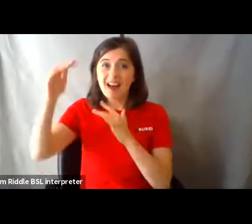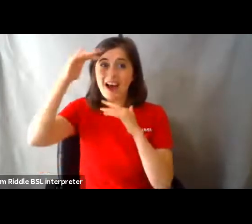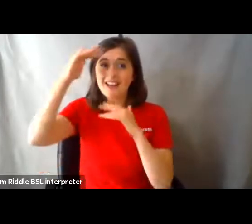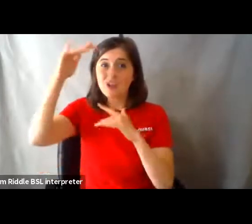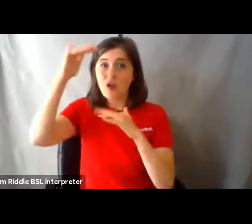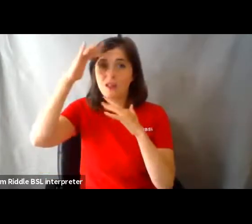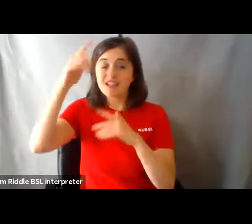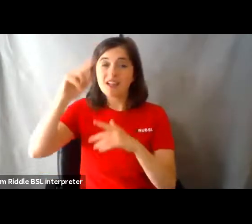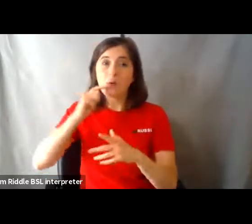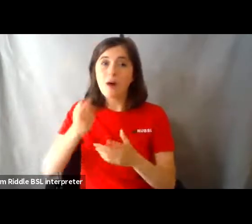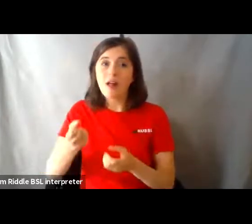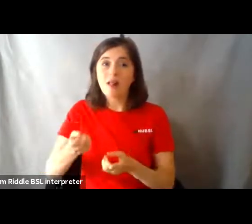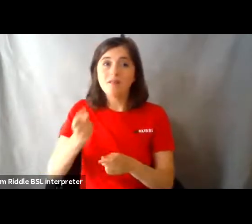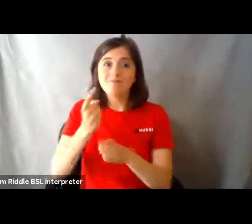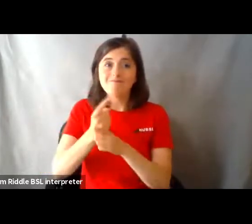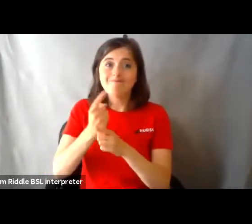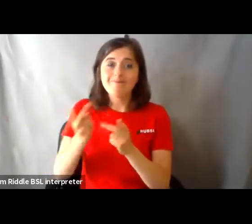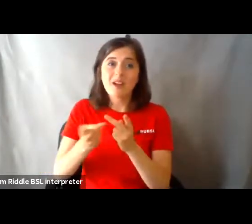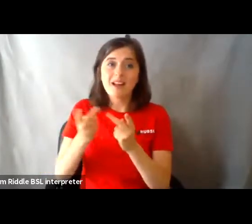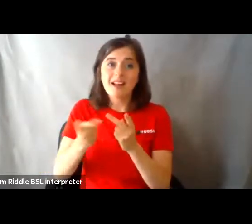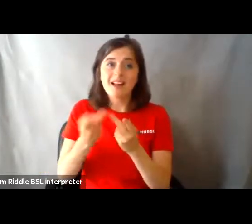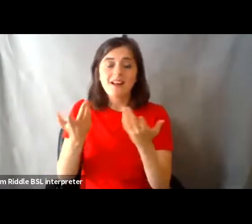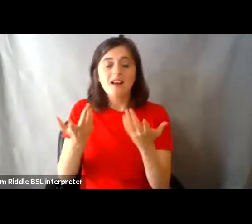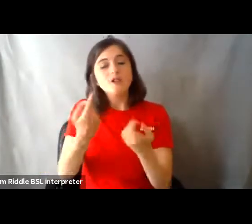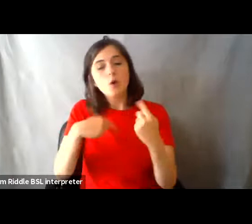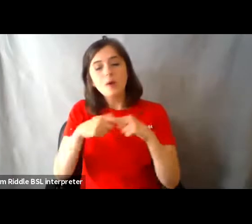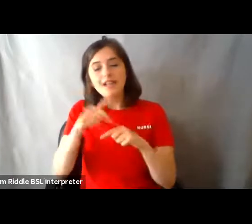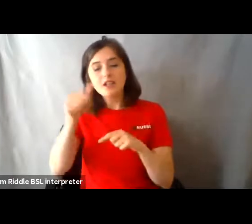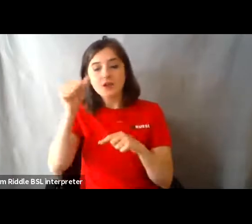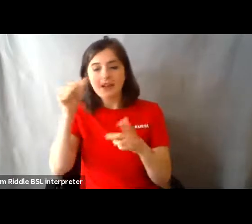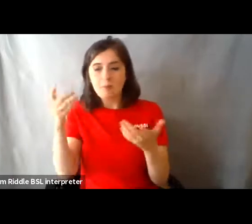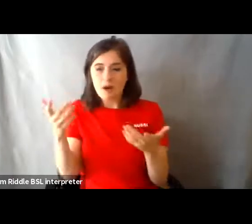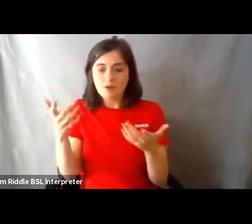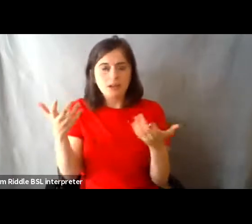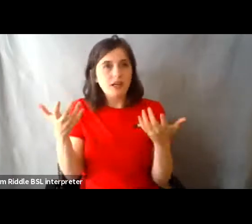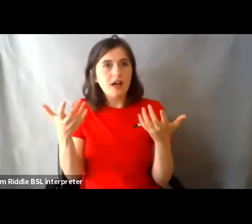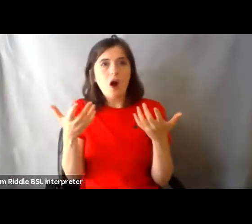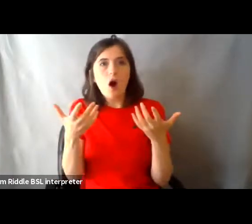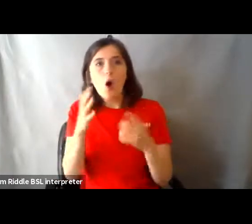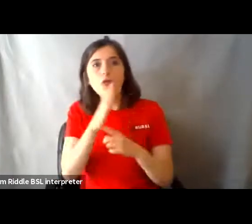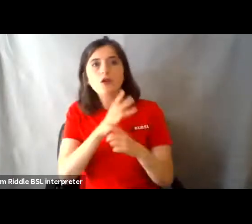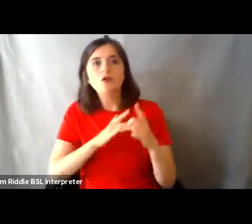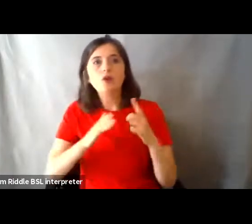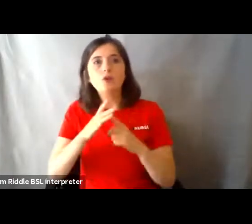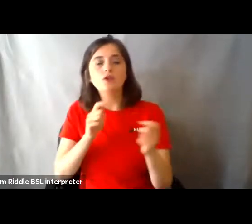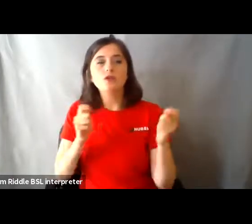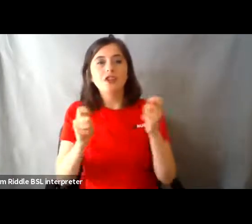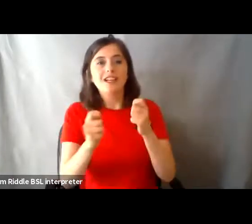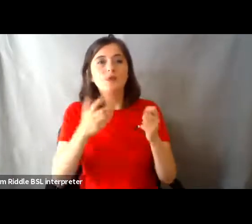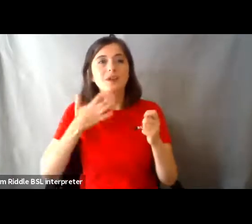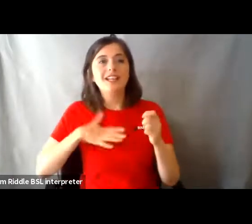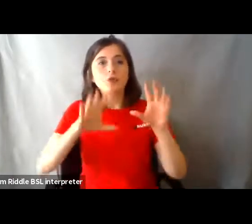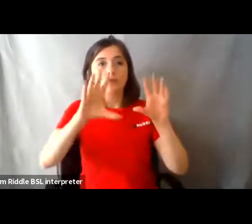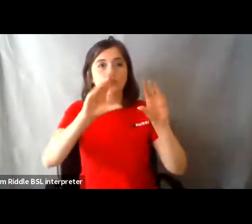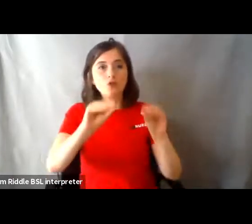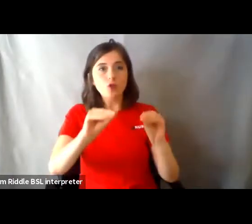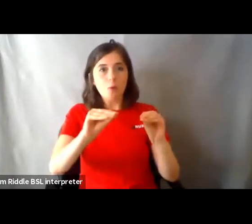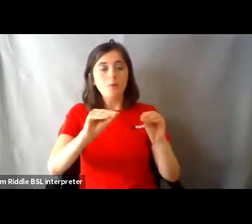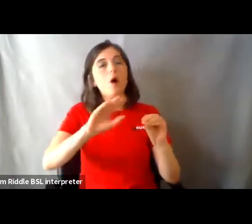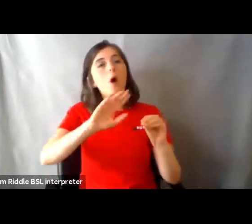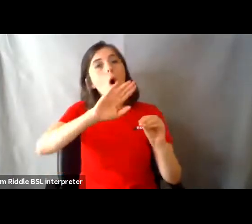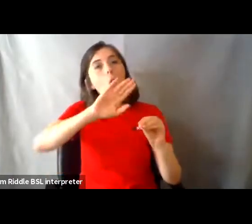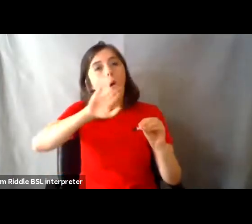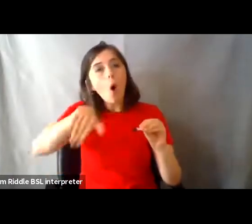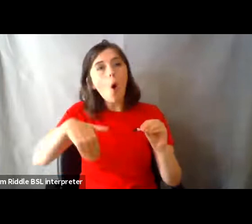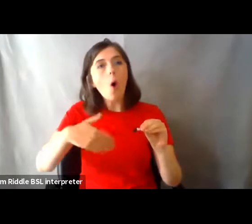activism to be effective and to lead towards the kind of social change we need to end all forms of oppression. It needs to be underpinned by